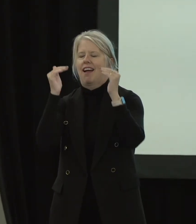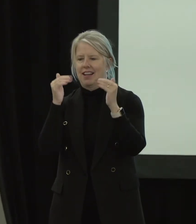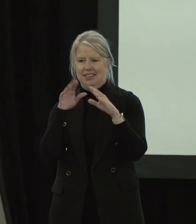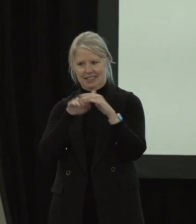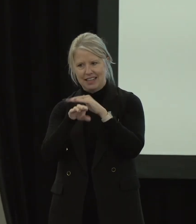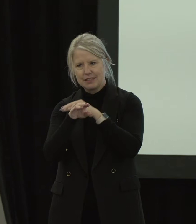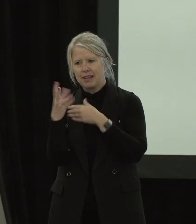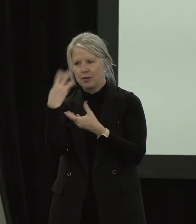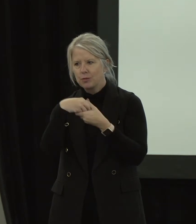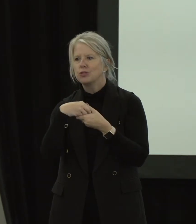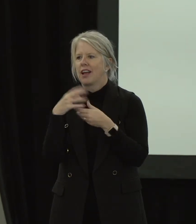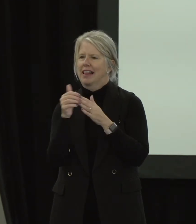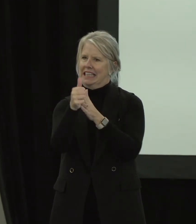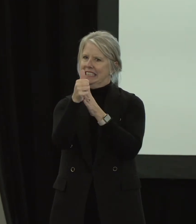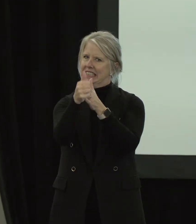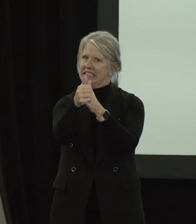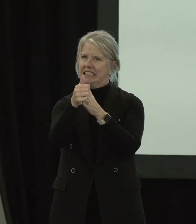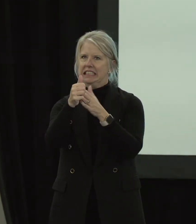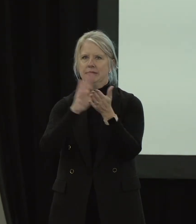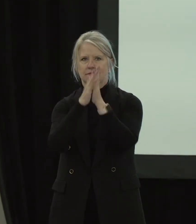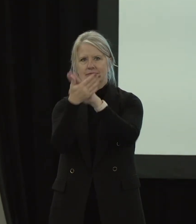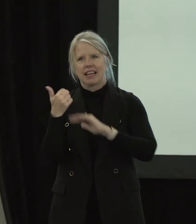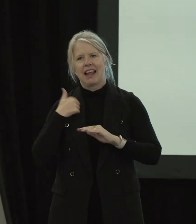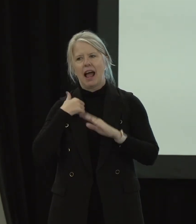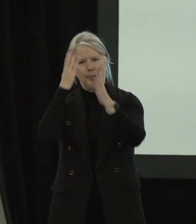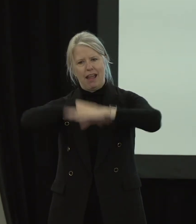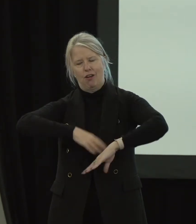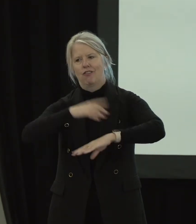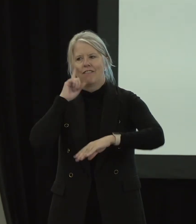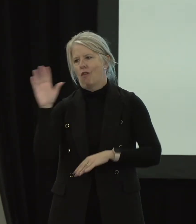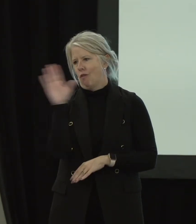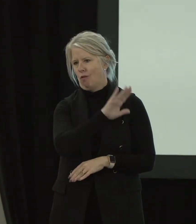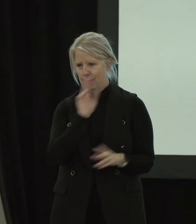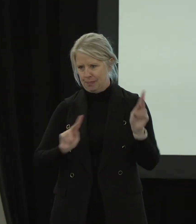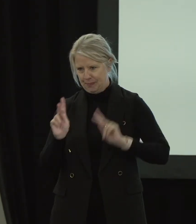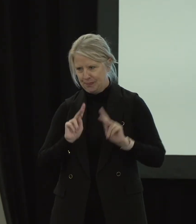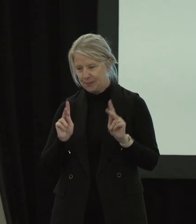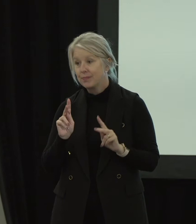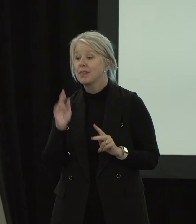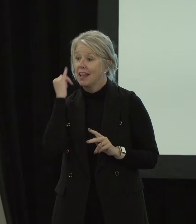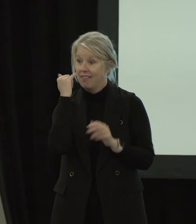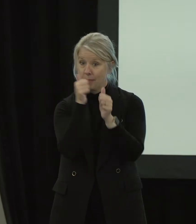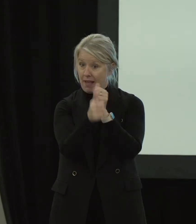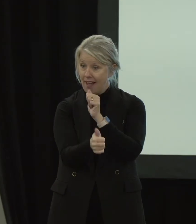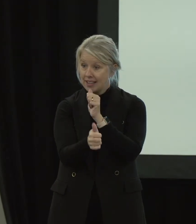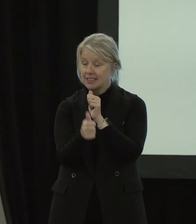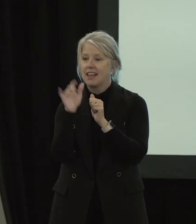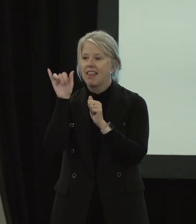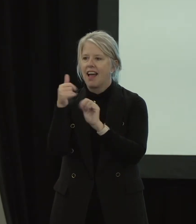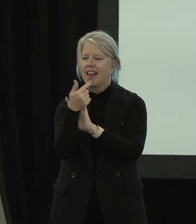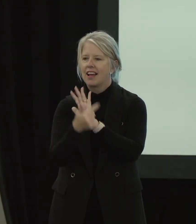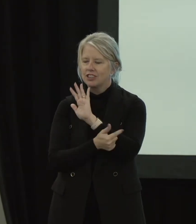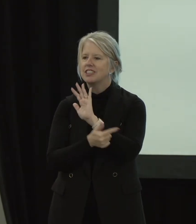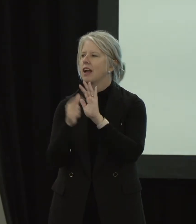the way to make Canada a barrier-free country for everyone. If passed, this legislation